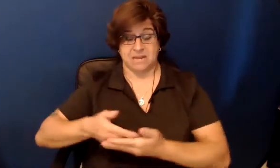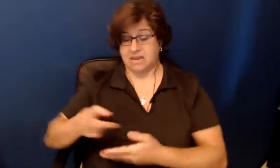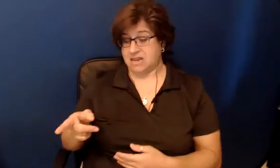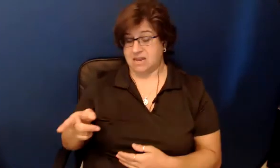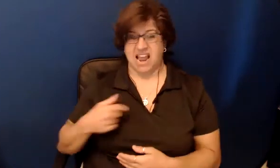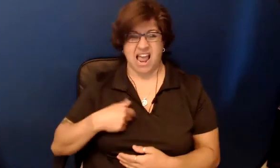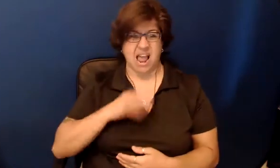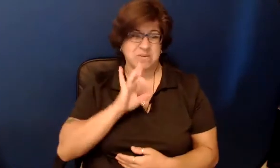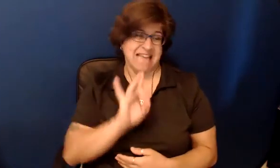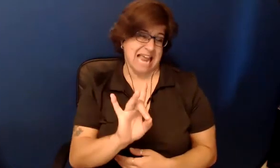babysitting.